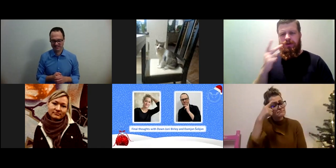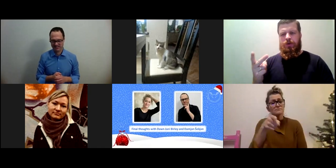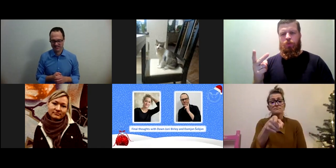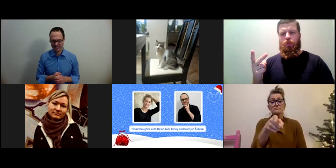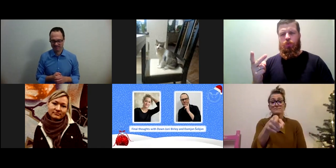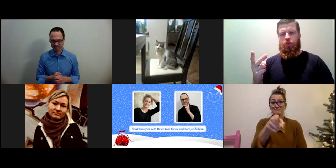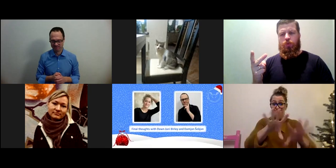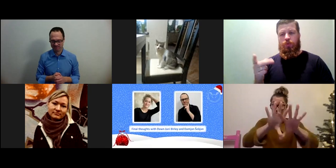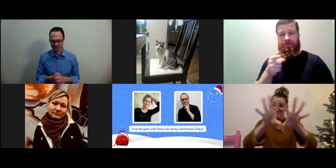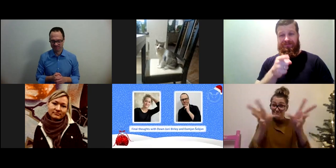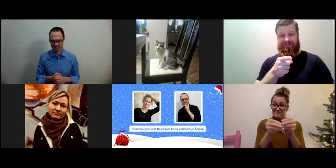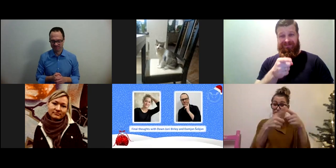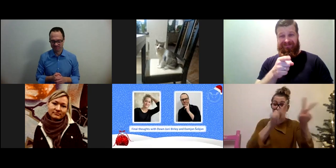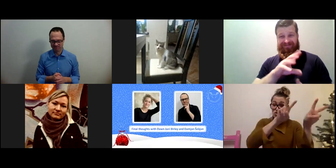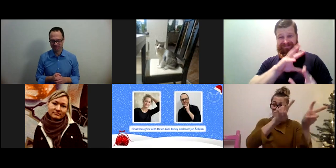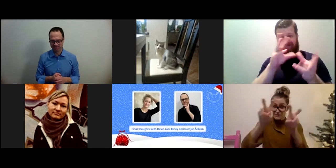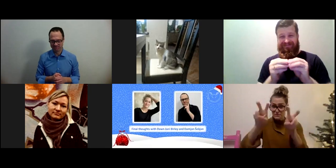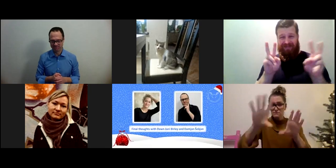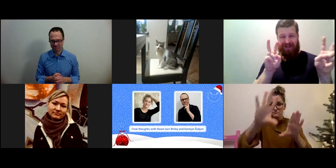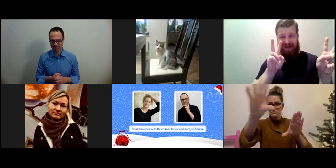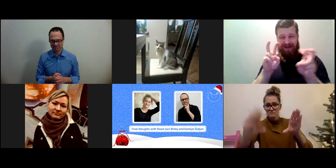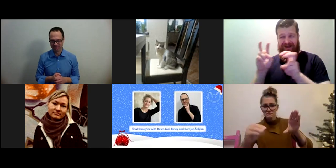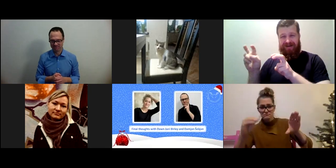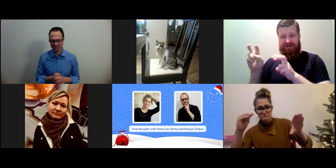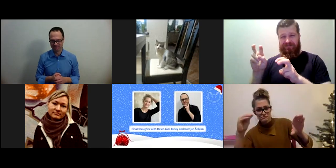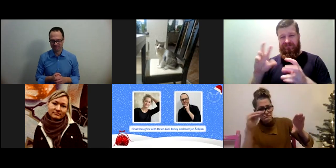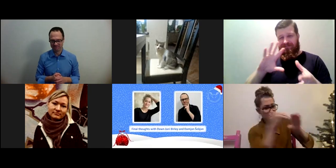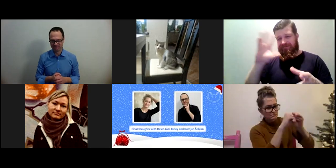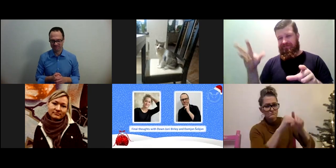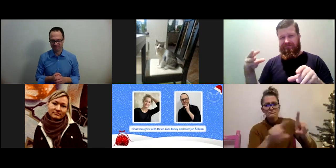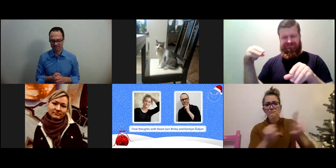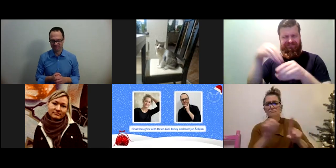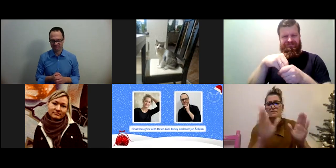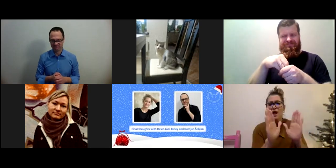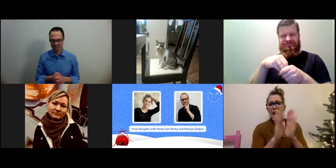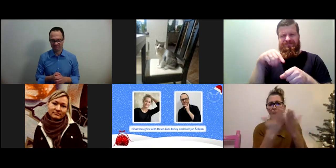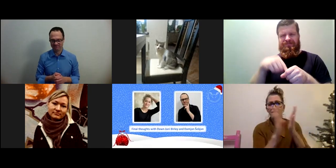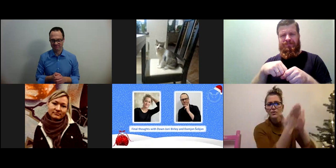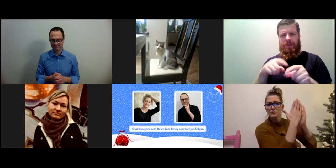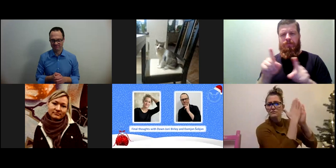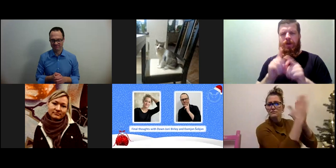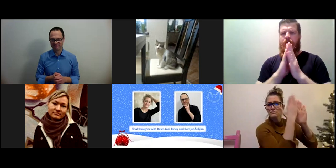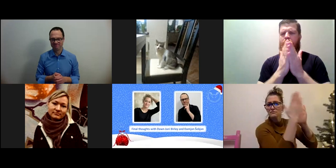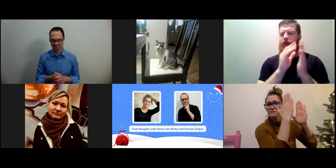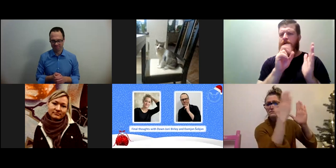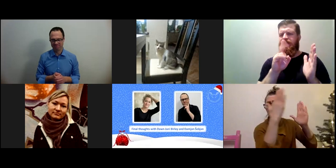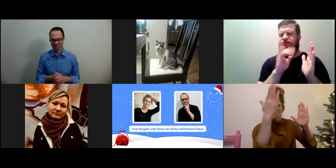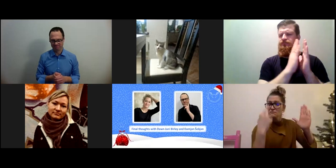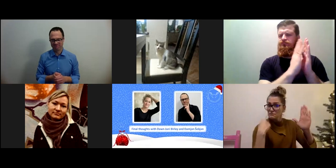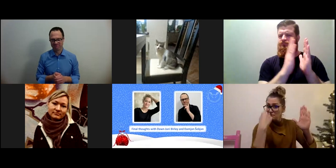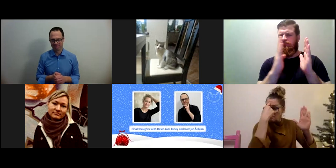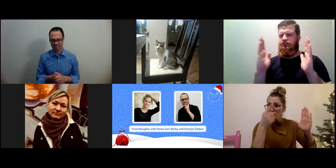that energy to keep on fighting, keep on working harder. So, and I think this is